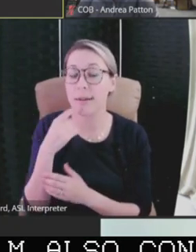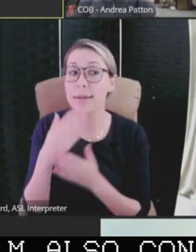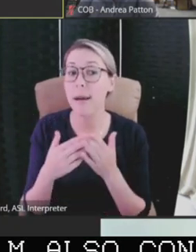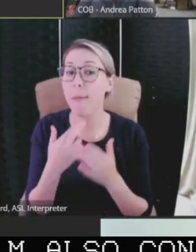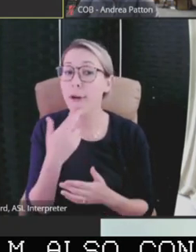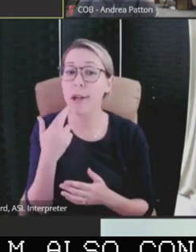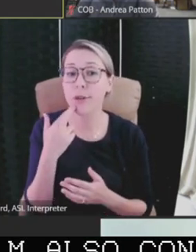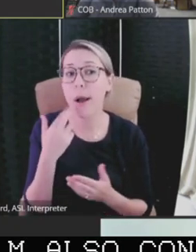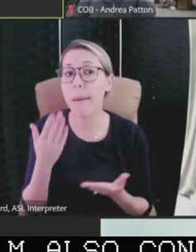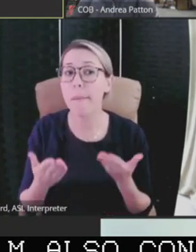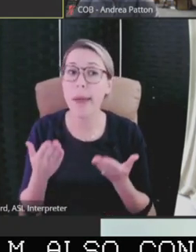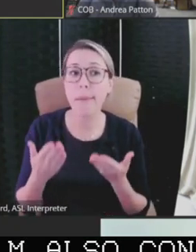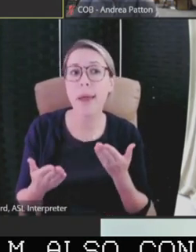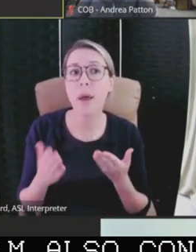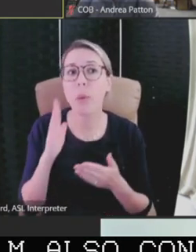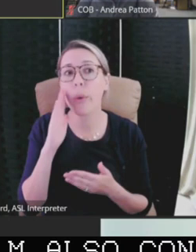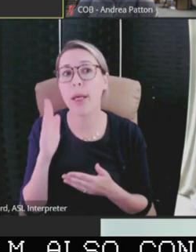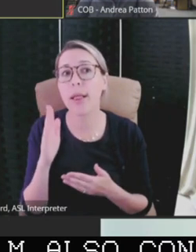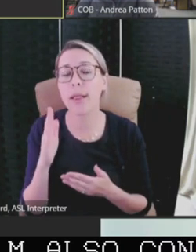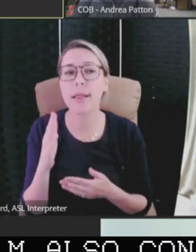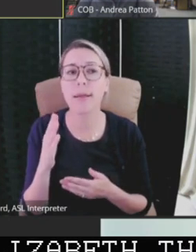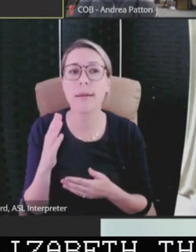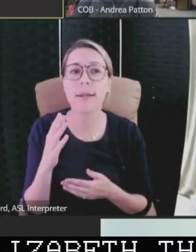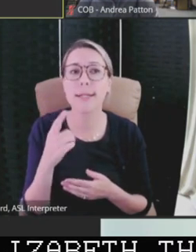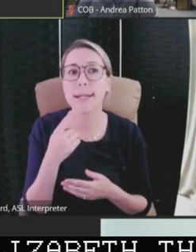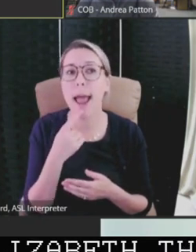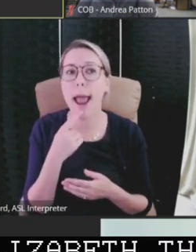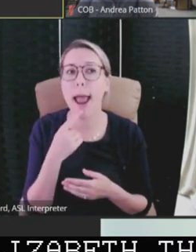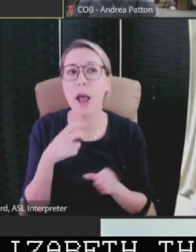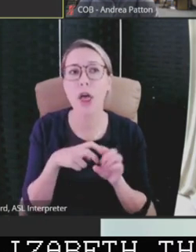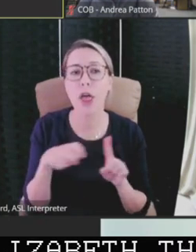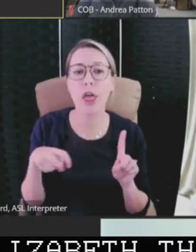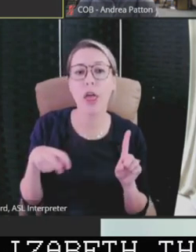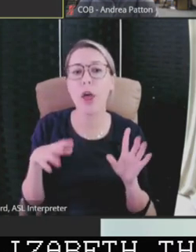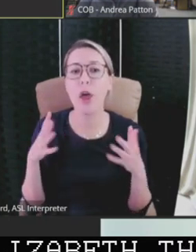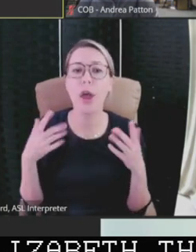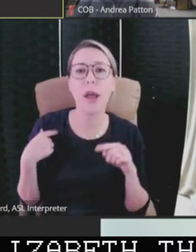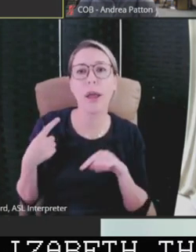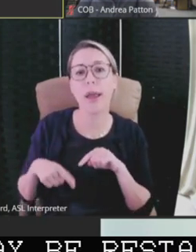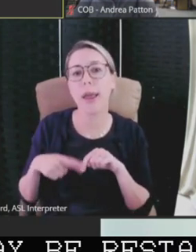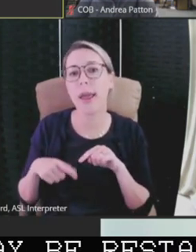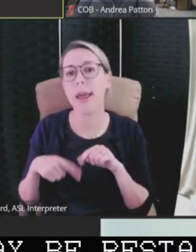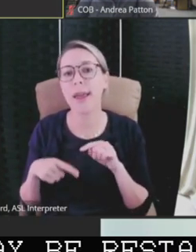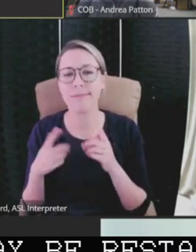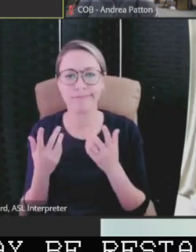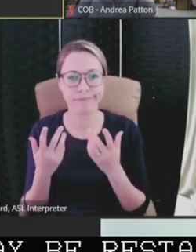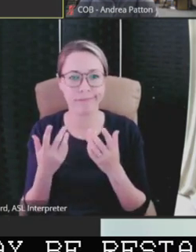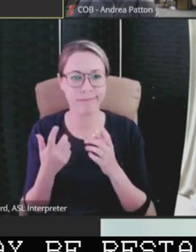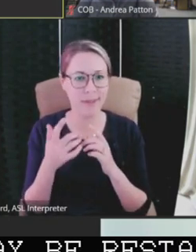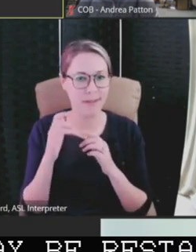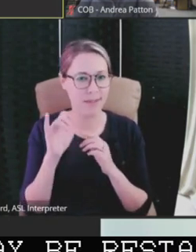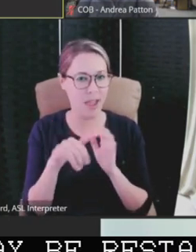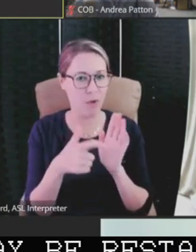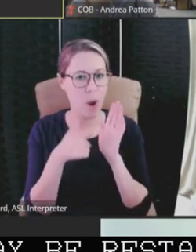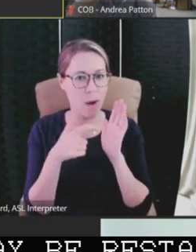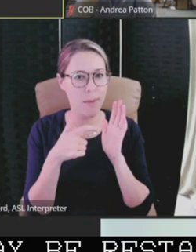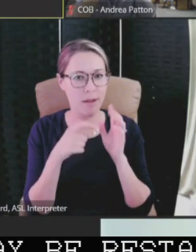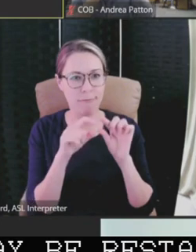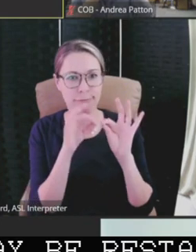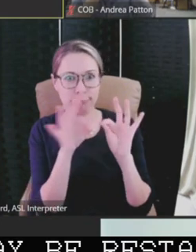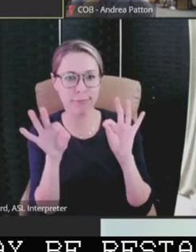restaurants who you know, try to get out of that requirement. But I also know that